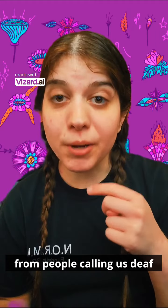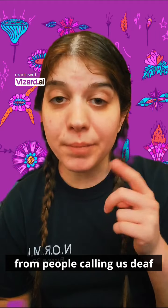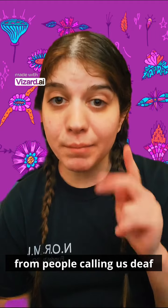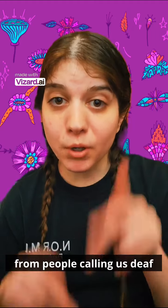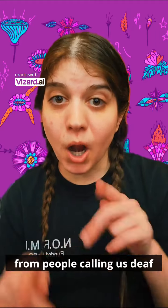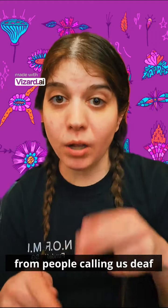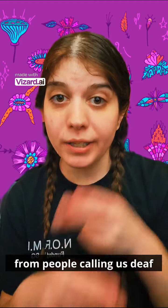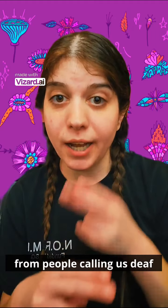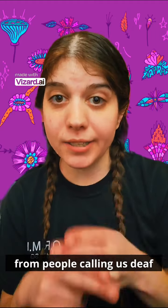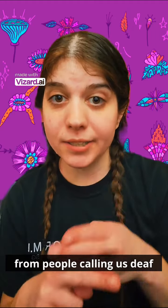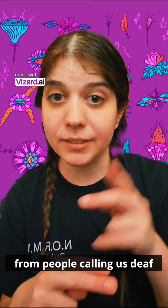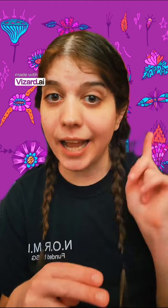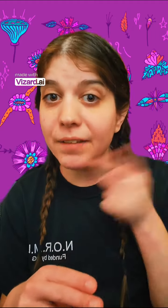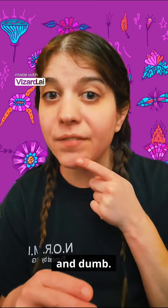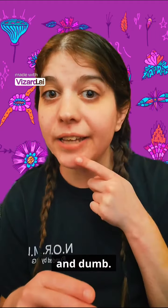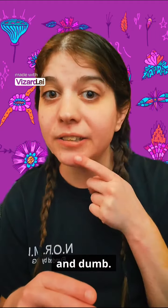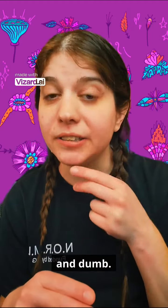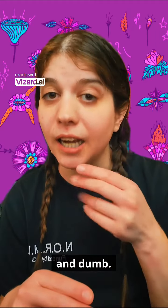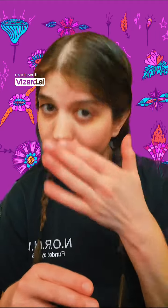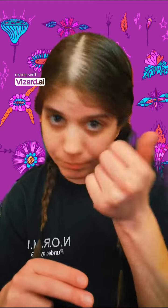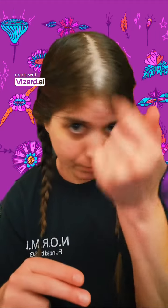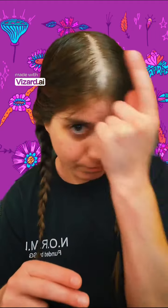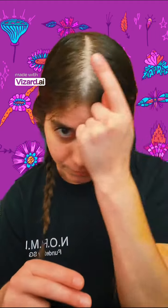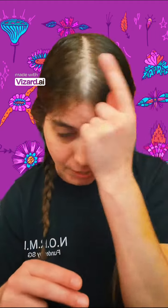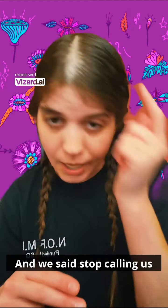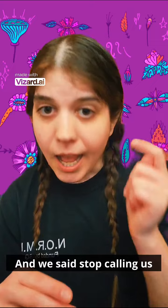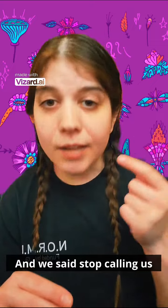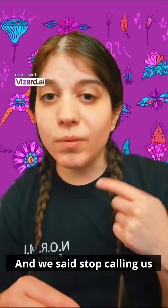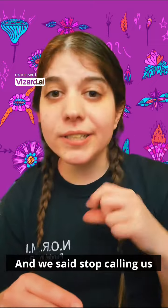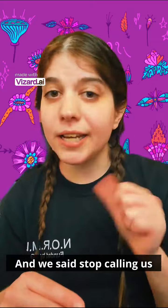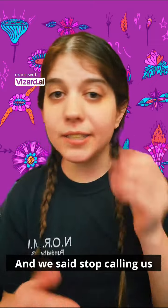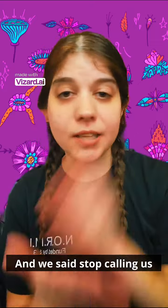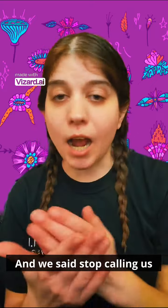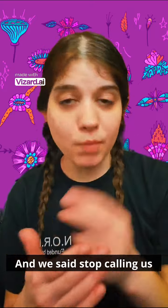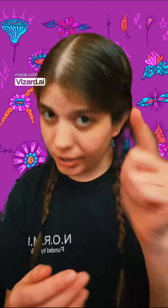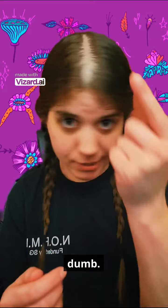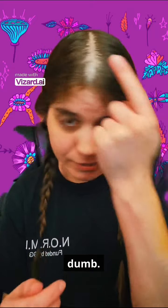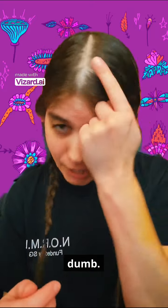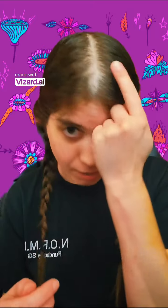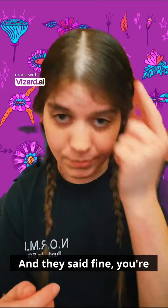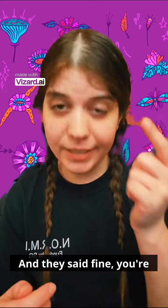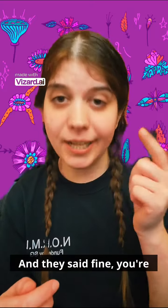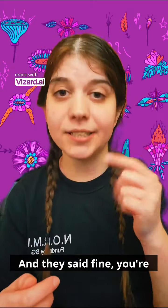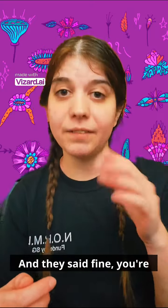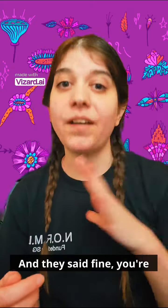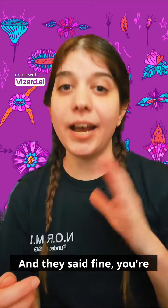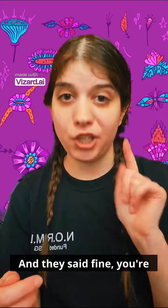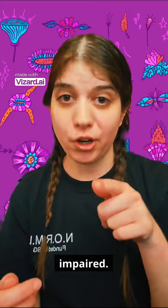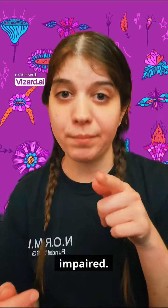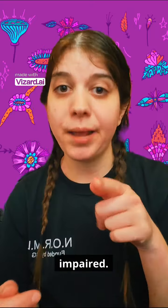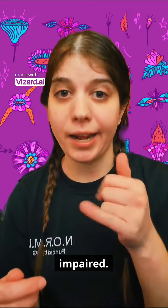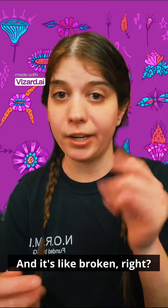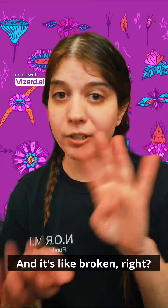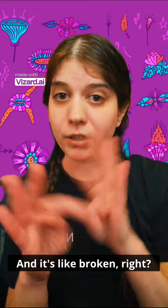people calling us deaf and dumb. And we said, stop calling us dumb. And they said, fine, you're impaired.